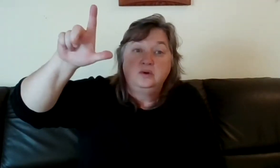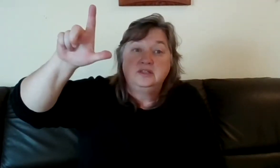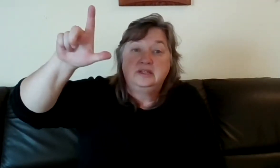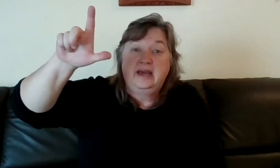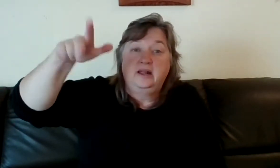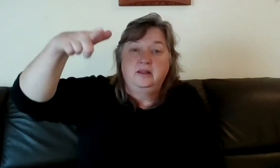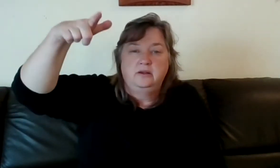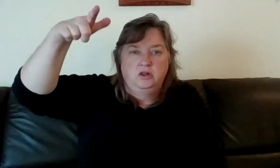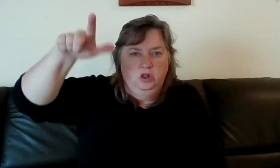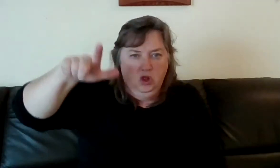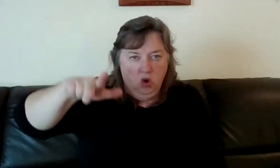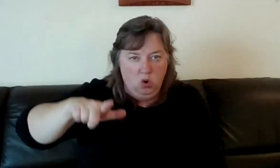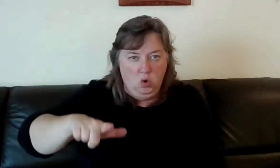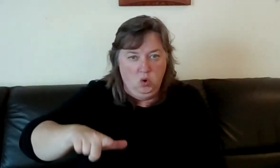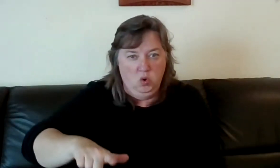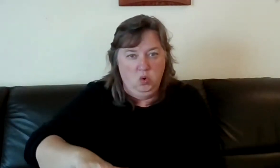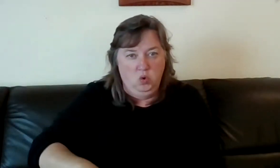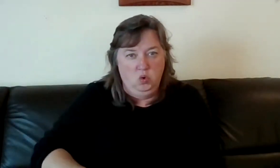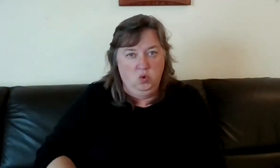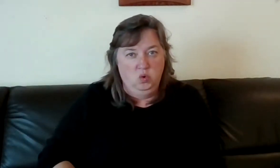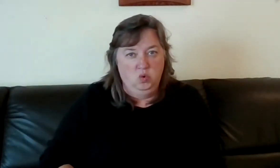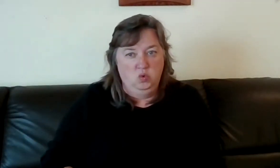is an L. Low.